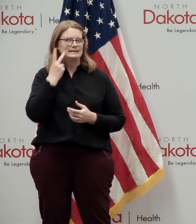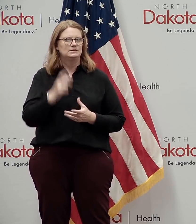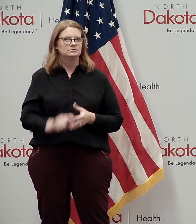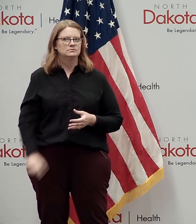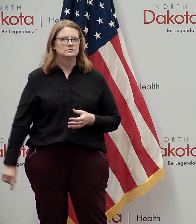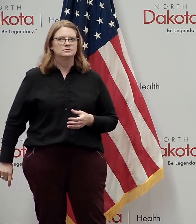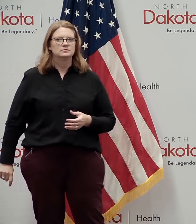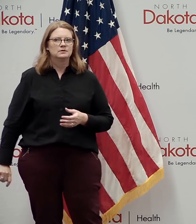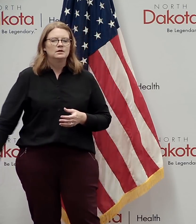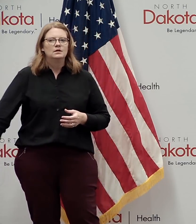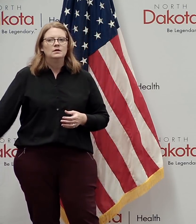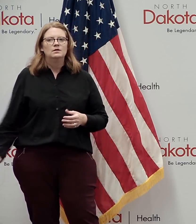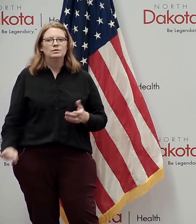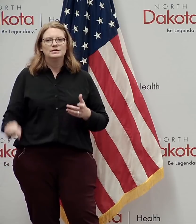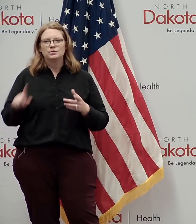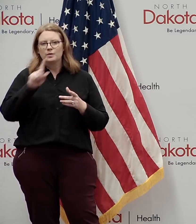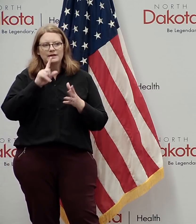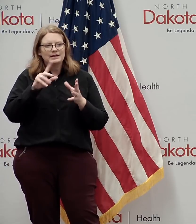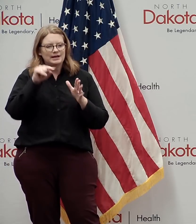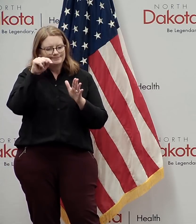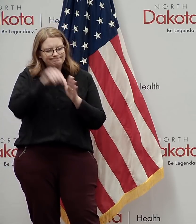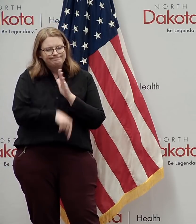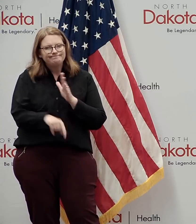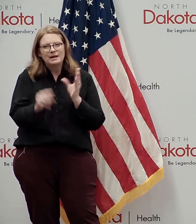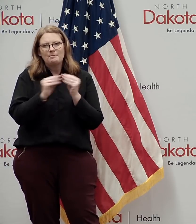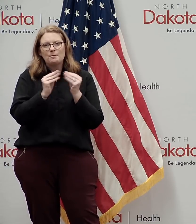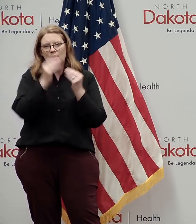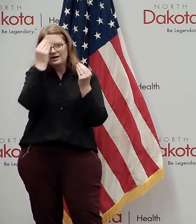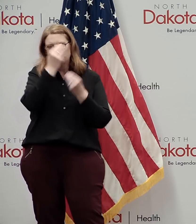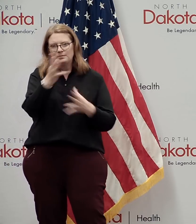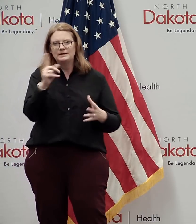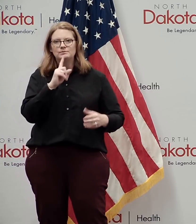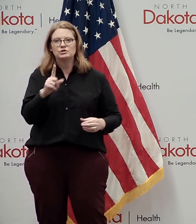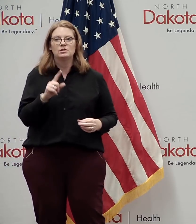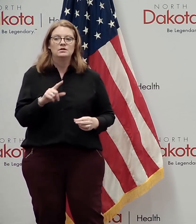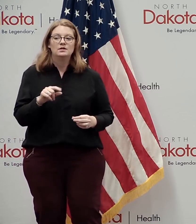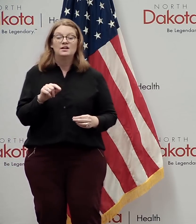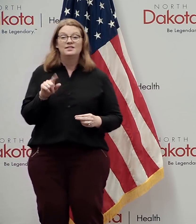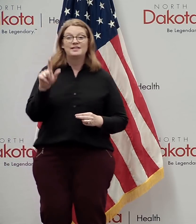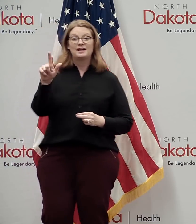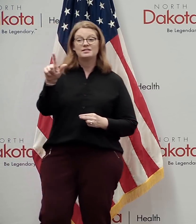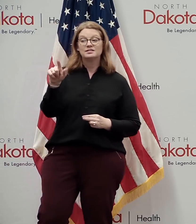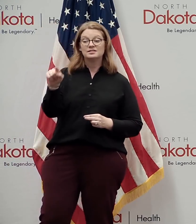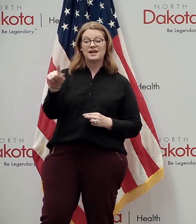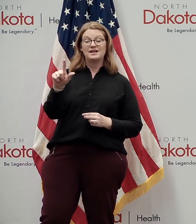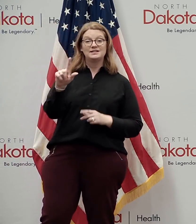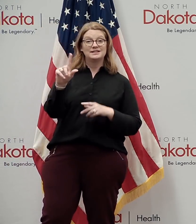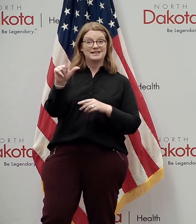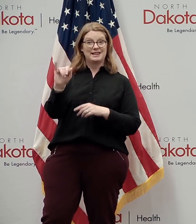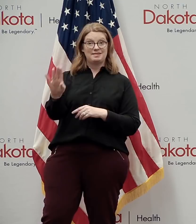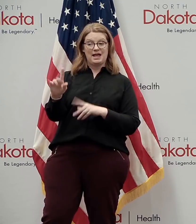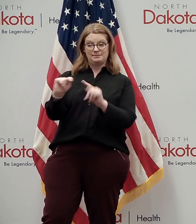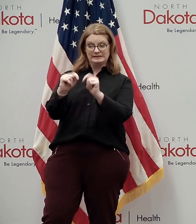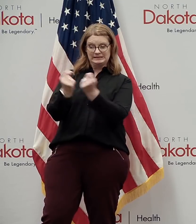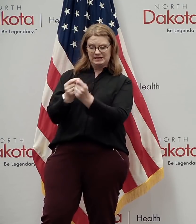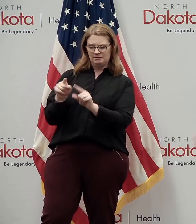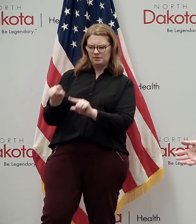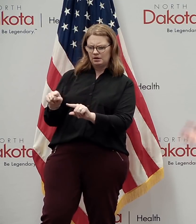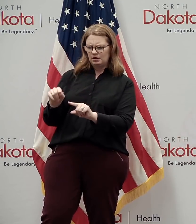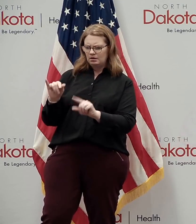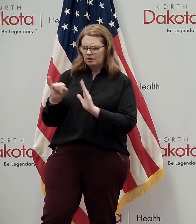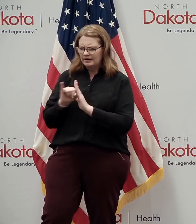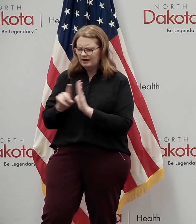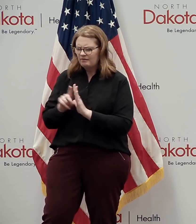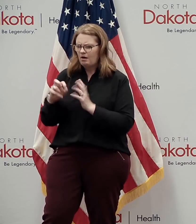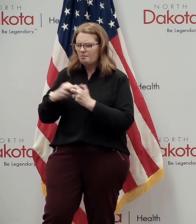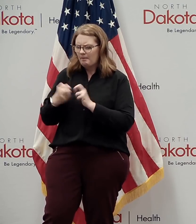But we'll keep digging into that and get more information. I'm sure what happened is the lab team then, when that happened, worked even harder, got